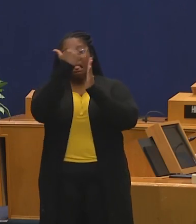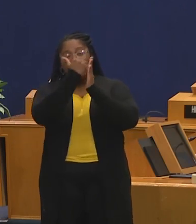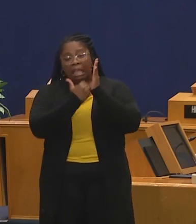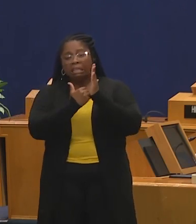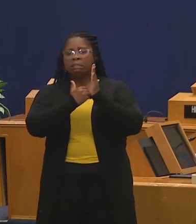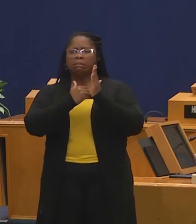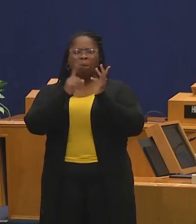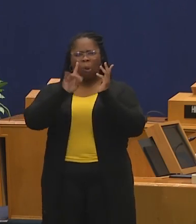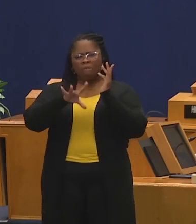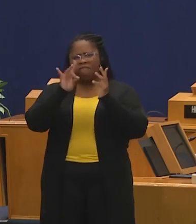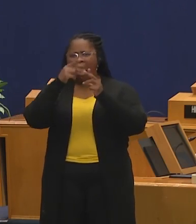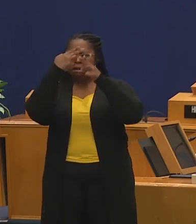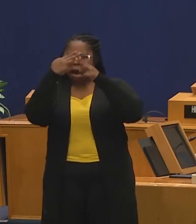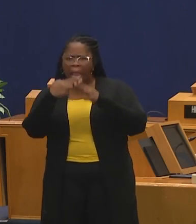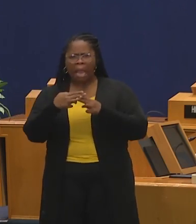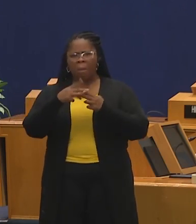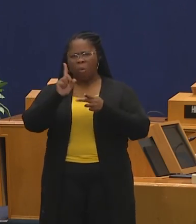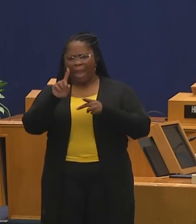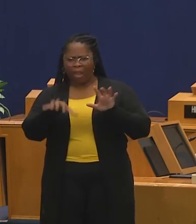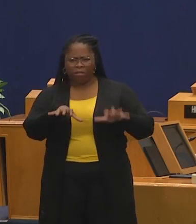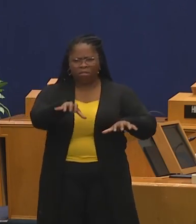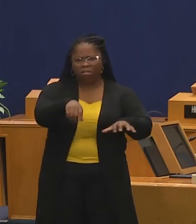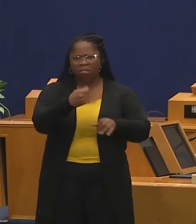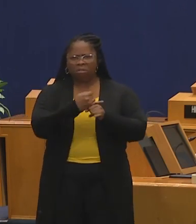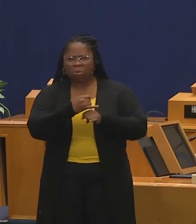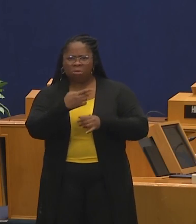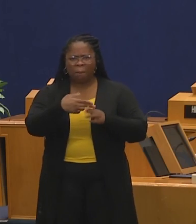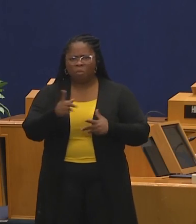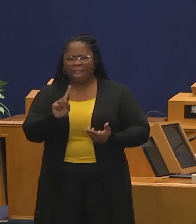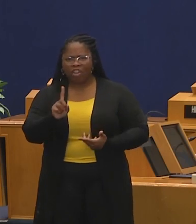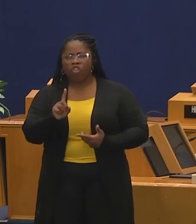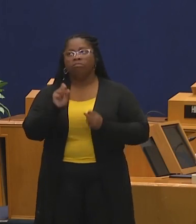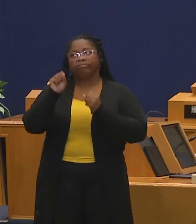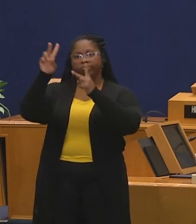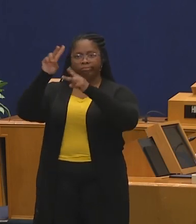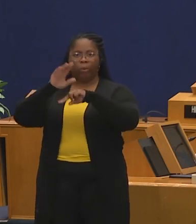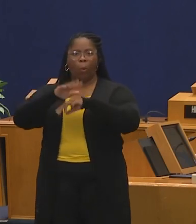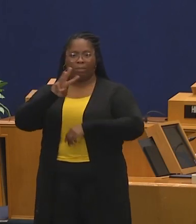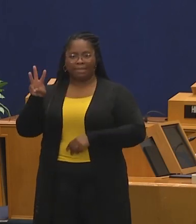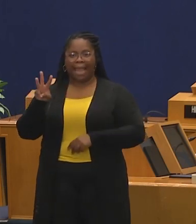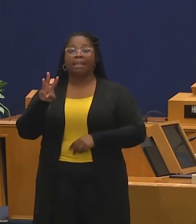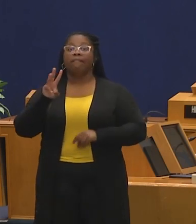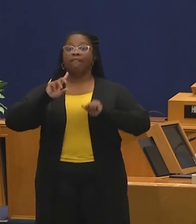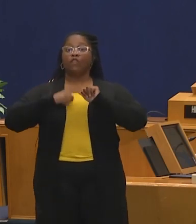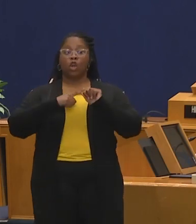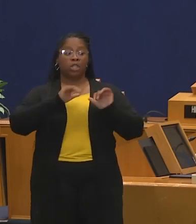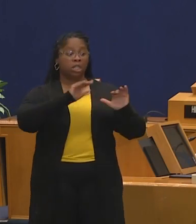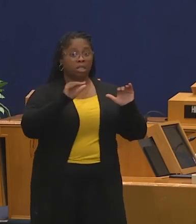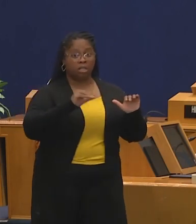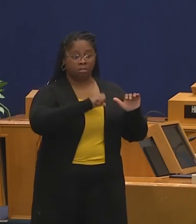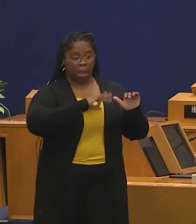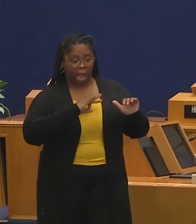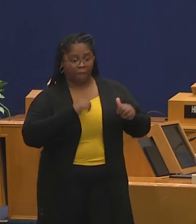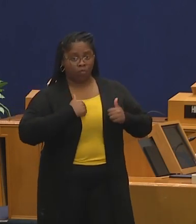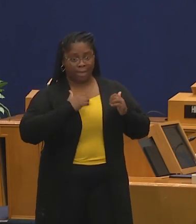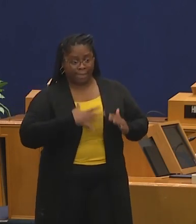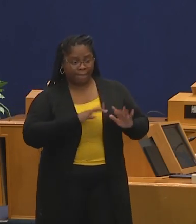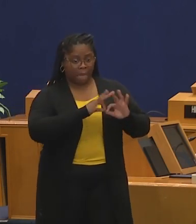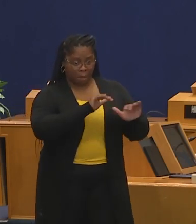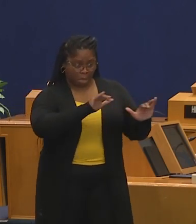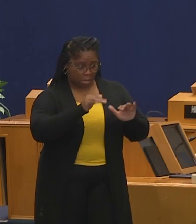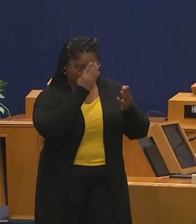facilities with confirmed cases on our website once those facilities have been able to notify all their staff, residents, and